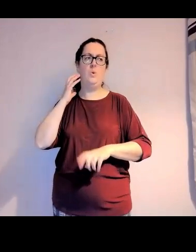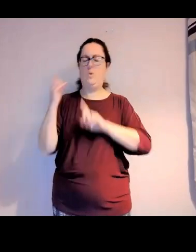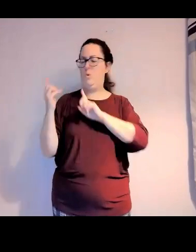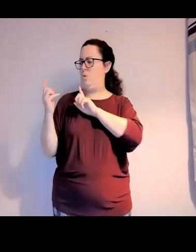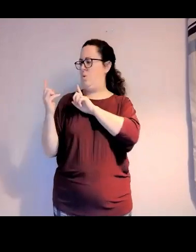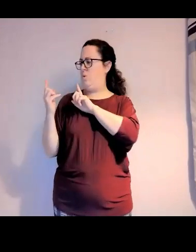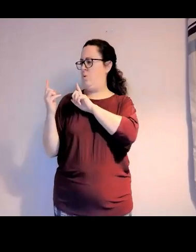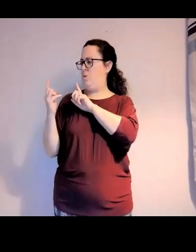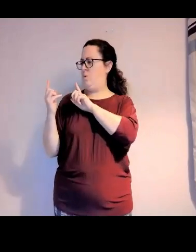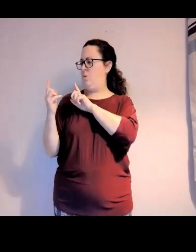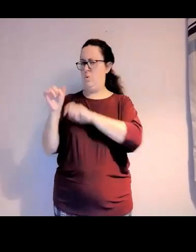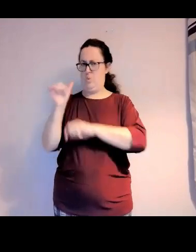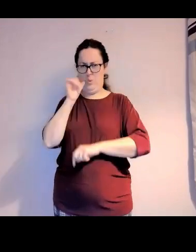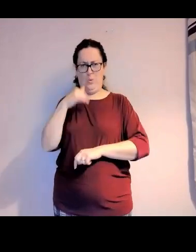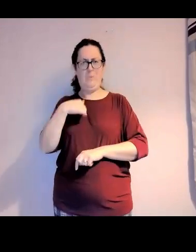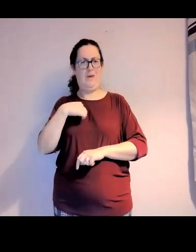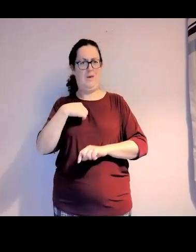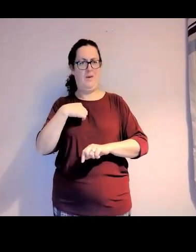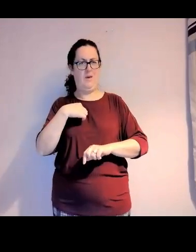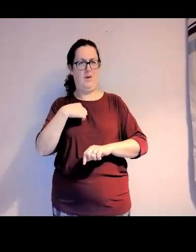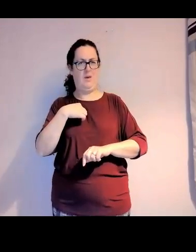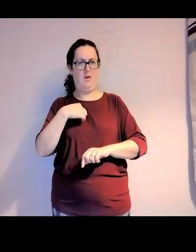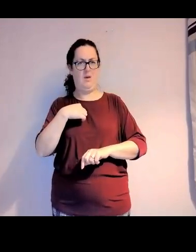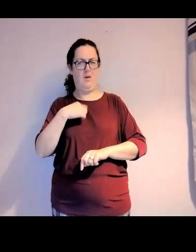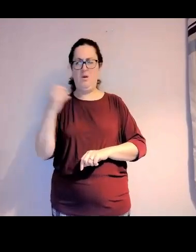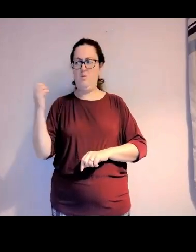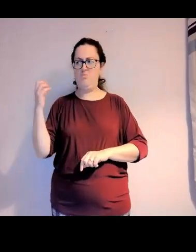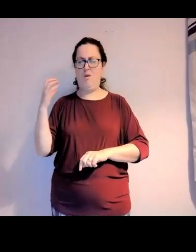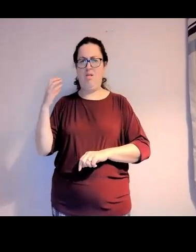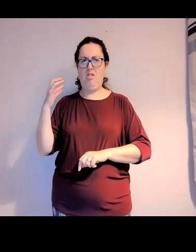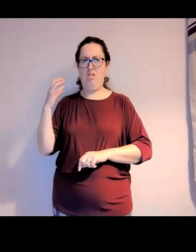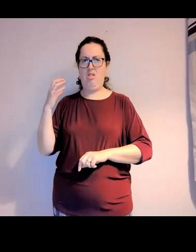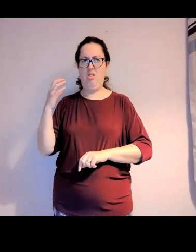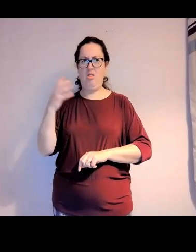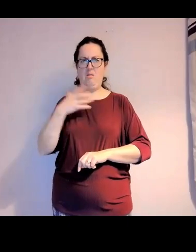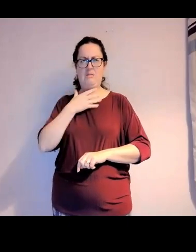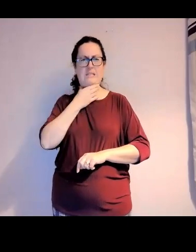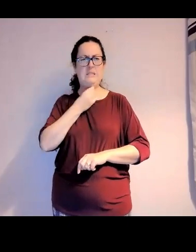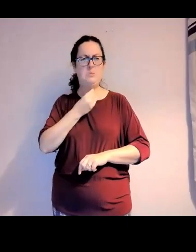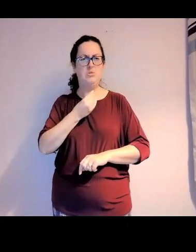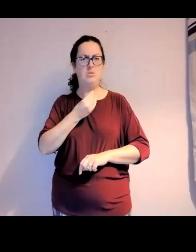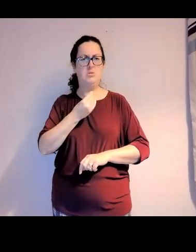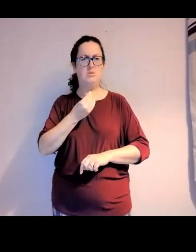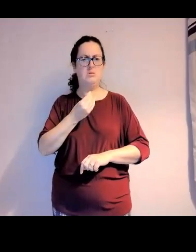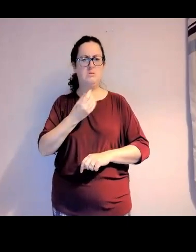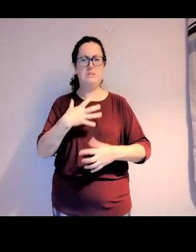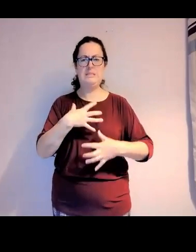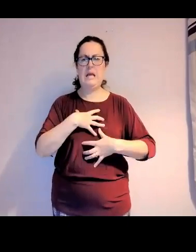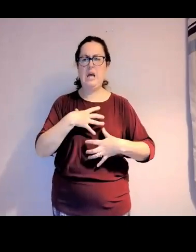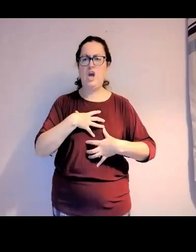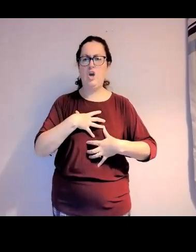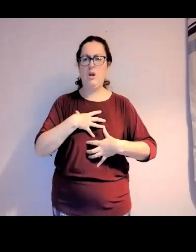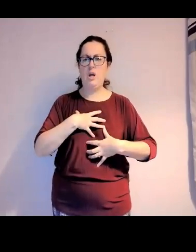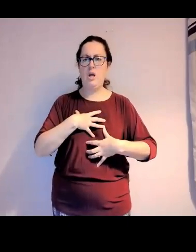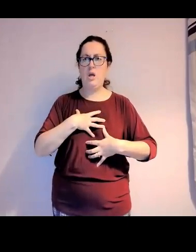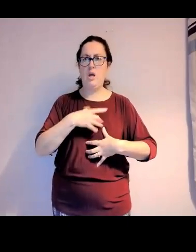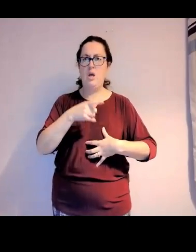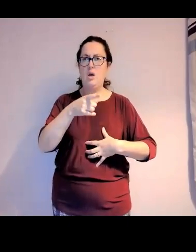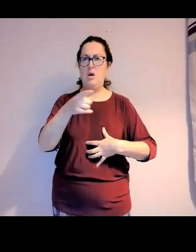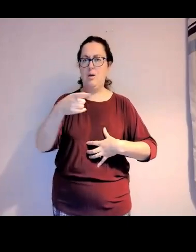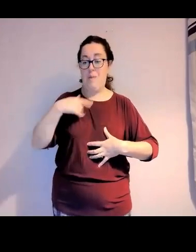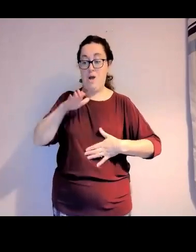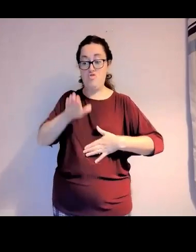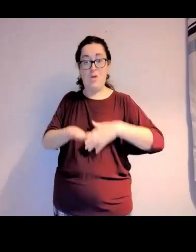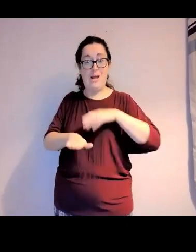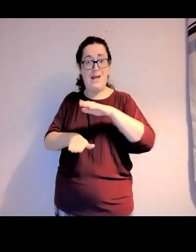me well. Is it desperate, that breath? Fearful? Do you think you hear my tread across the room and back